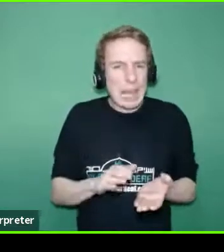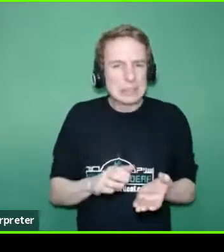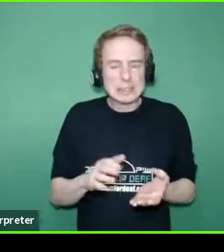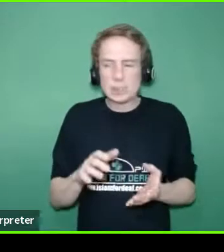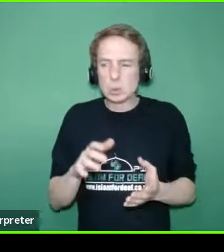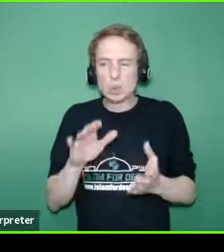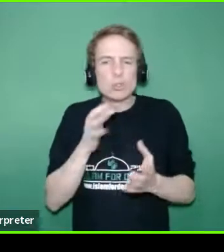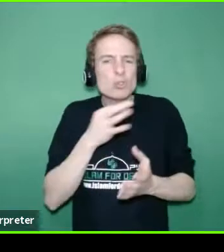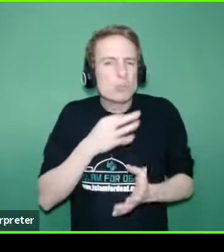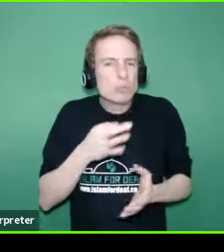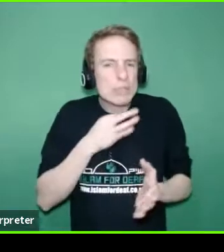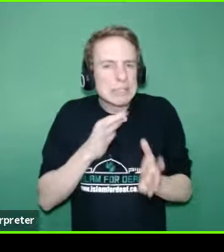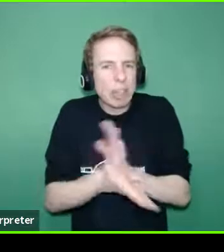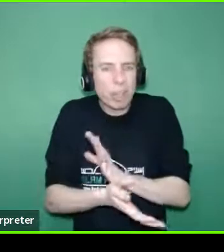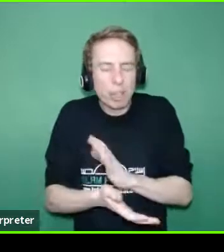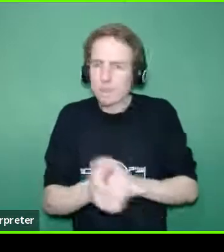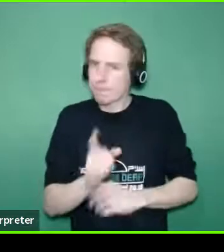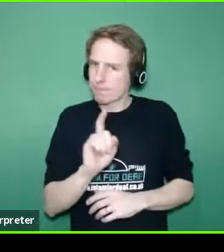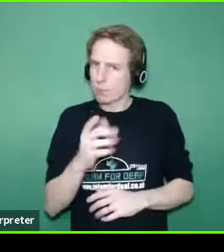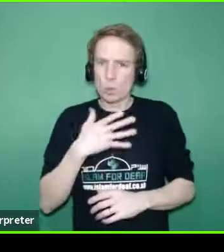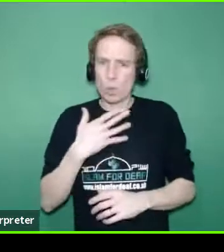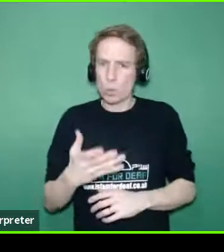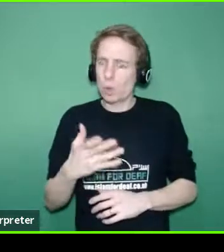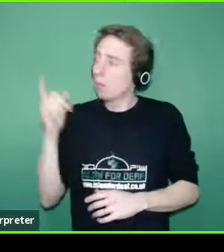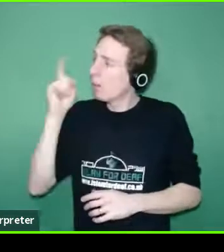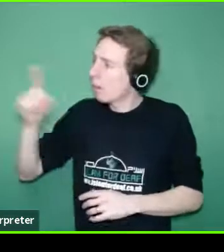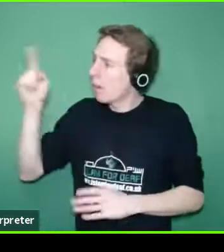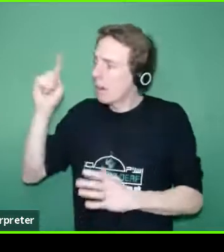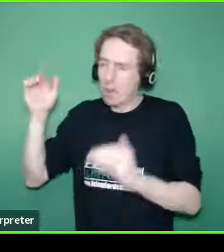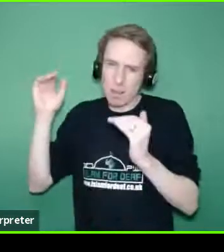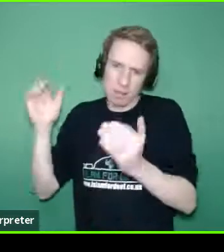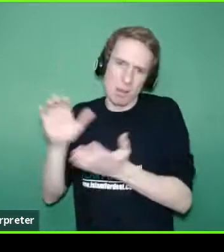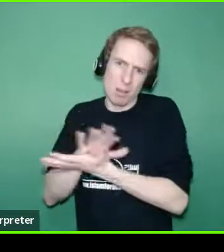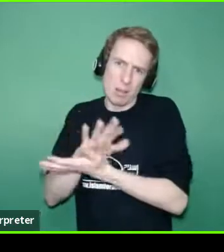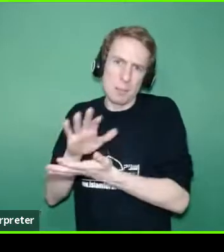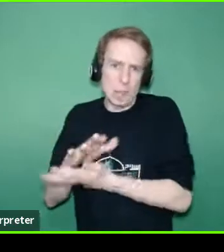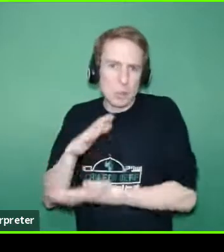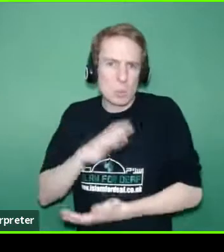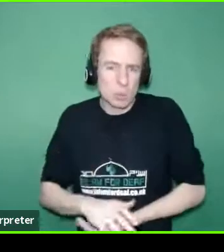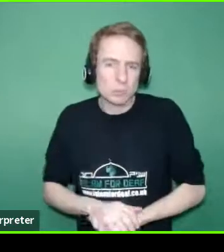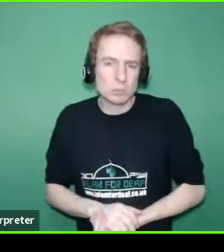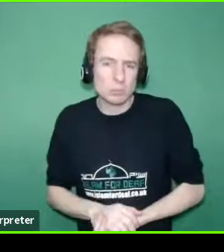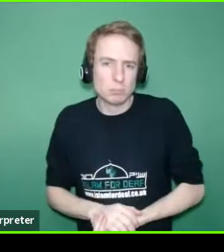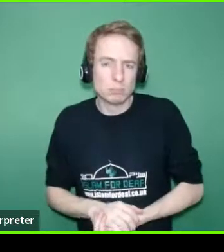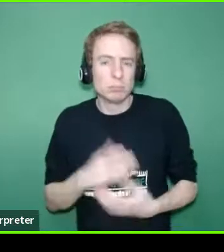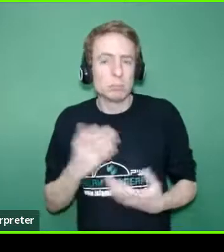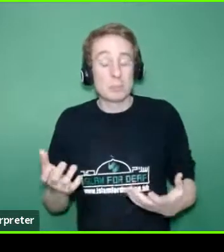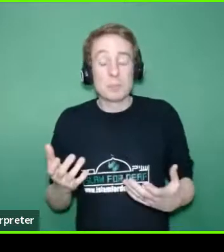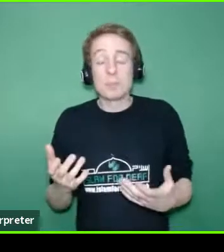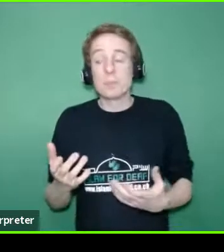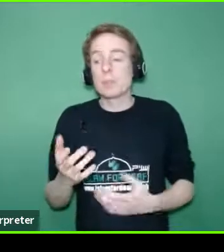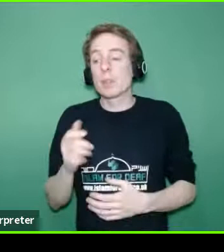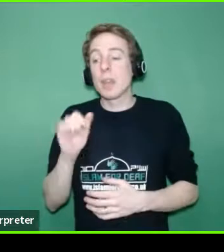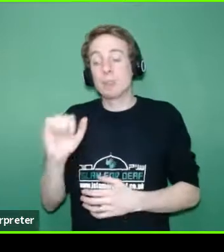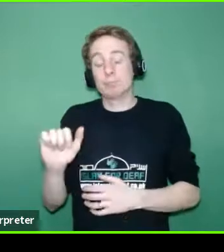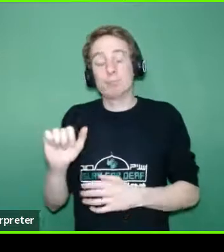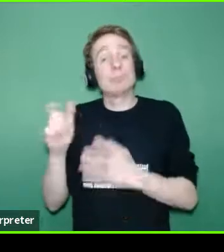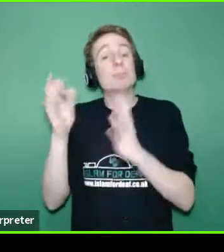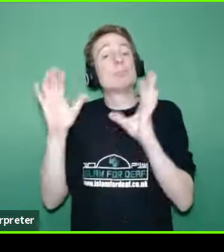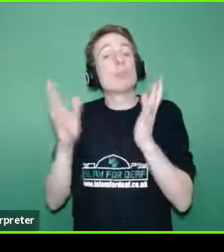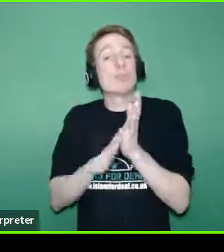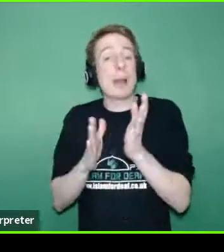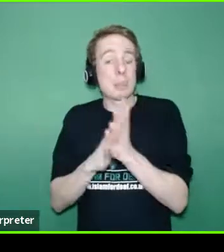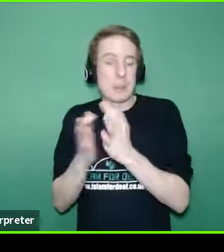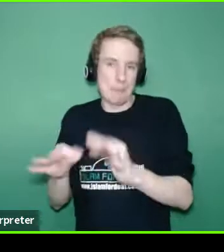the Most High. So it elevates the individual. Then the Prophet, peace and blessings be upon him, went on to say, by him